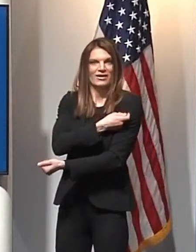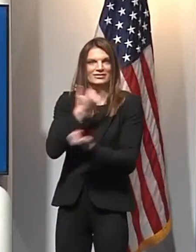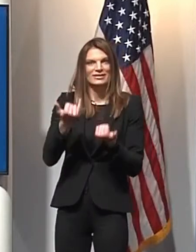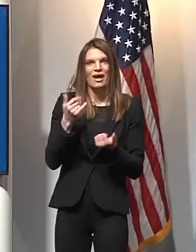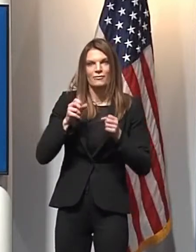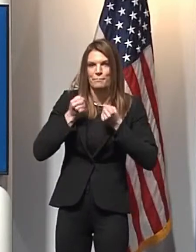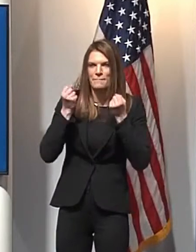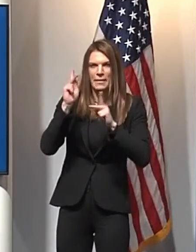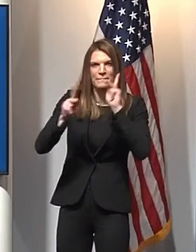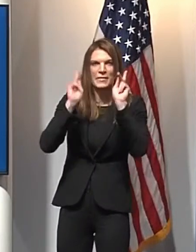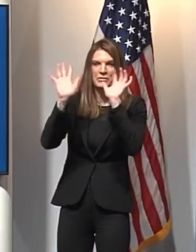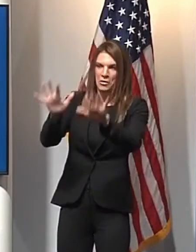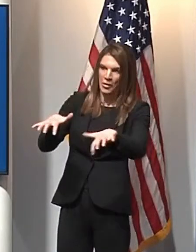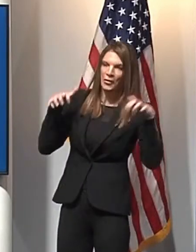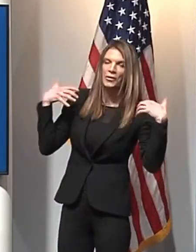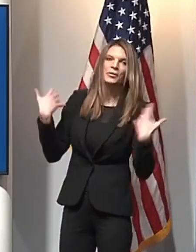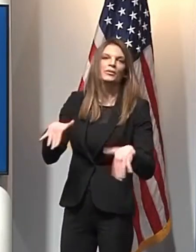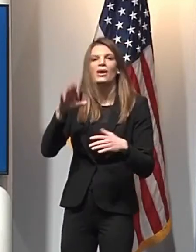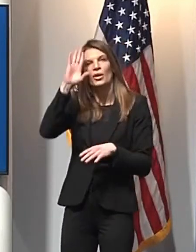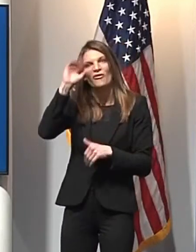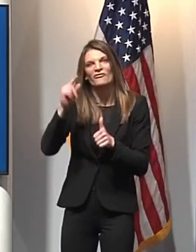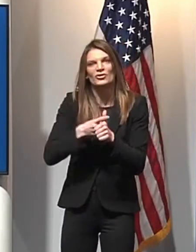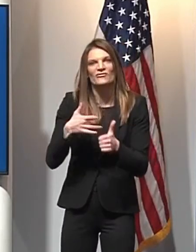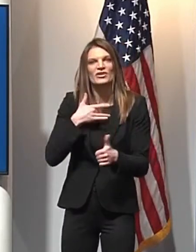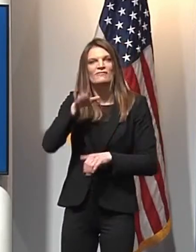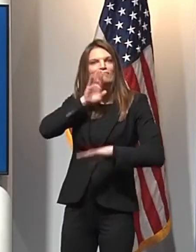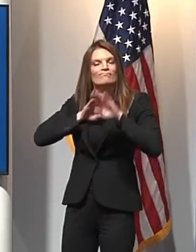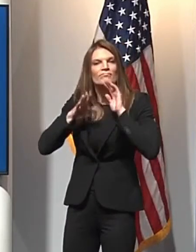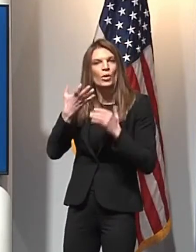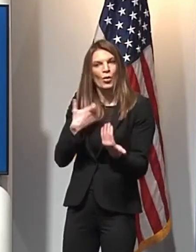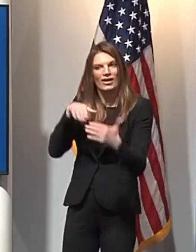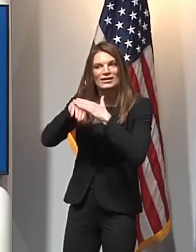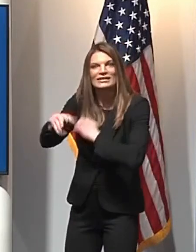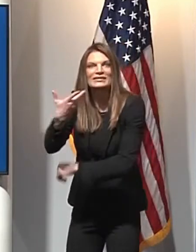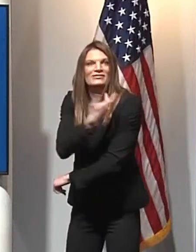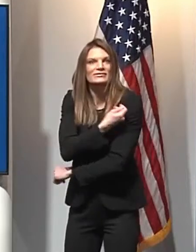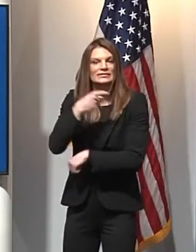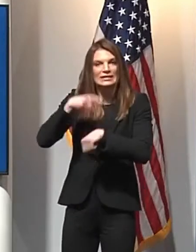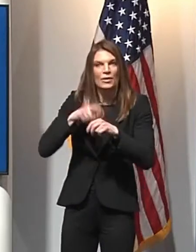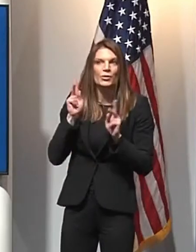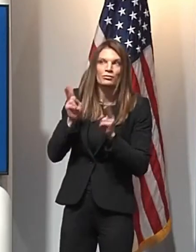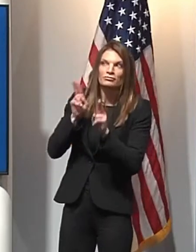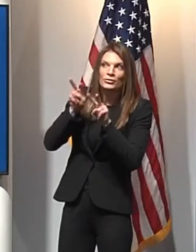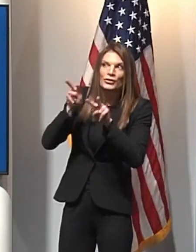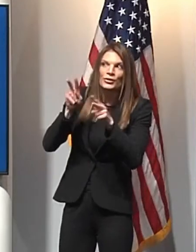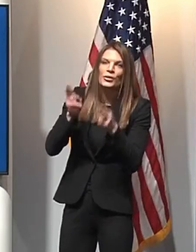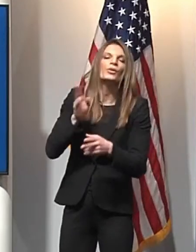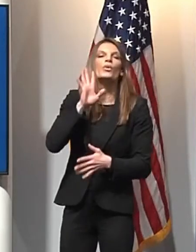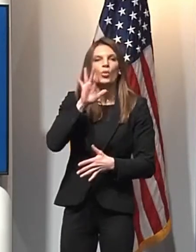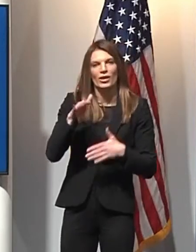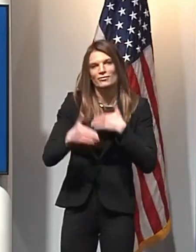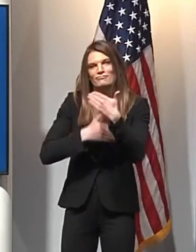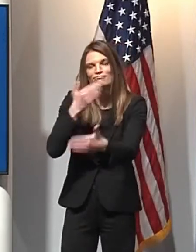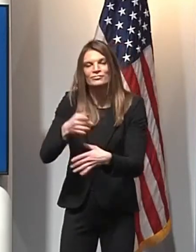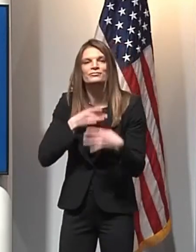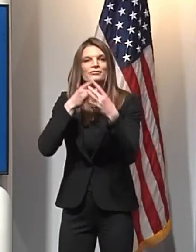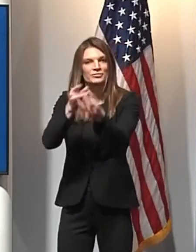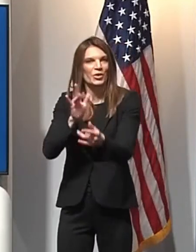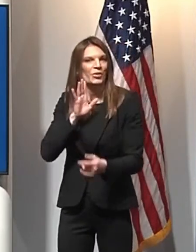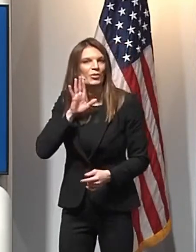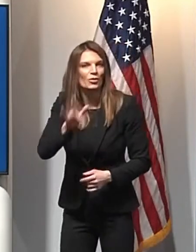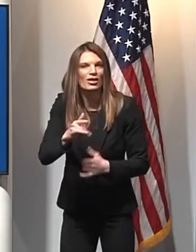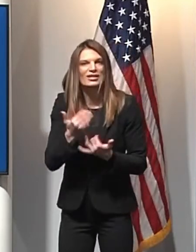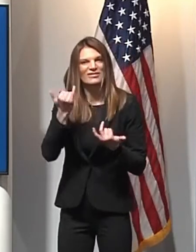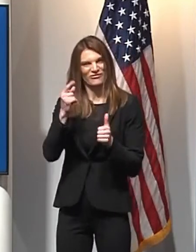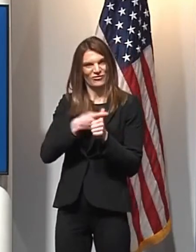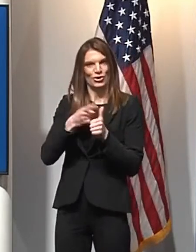and cumbersome and frustrating, but it's going to get faster and smoother over time, and we are seeing that because we are rolling here in